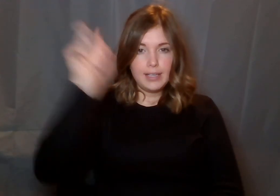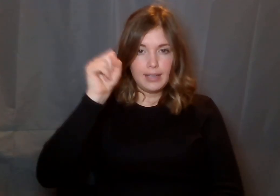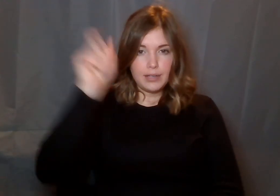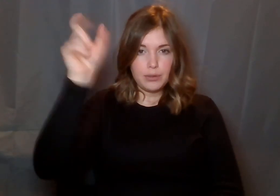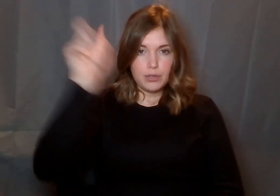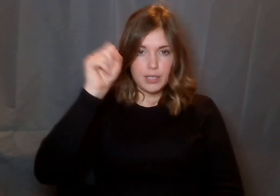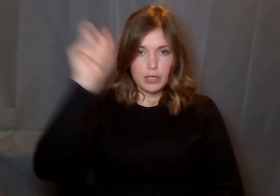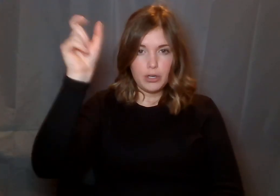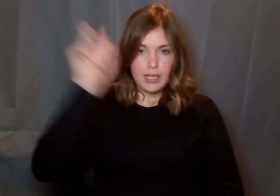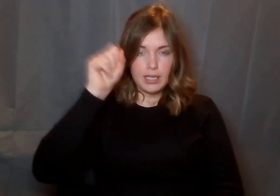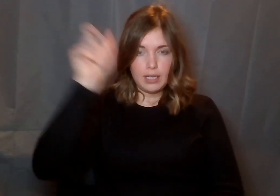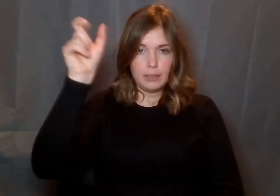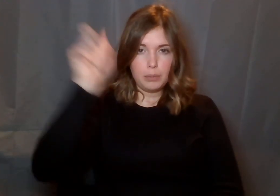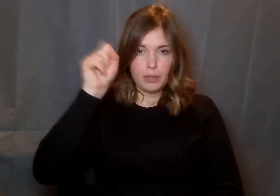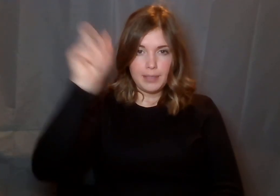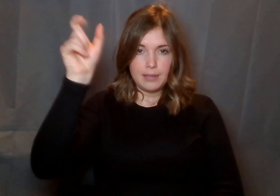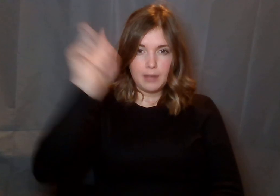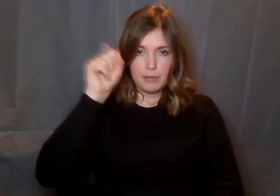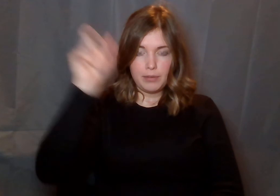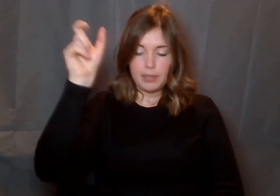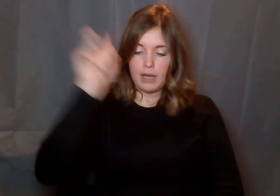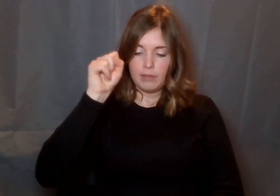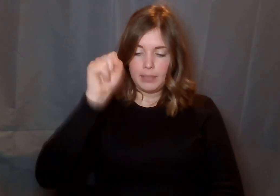like Social Security, unemployment coming from the government.